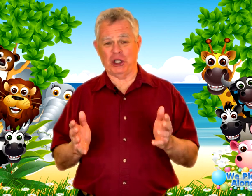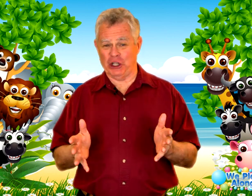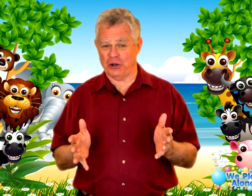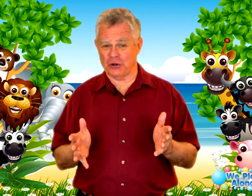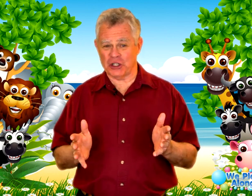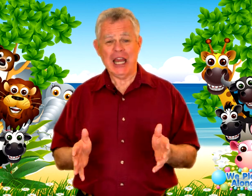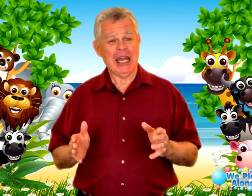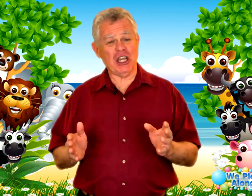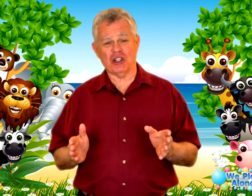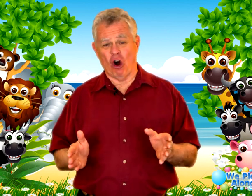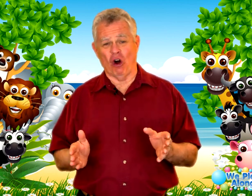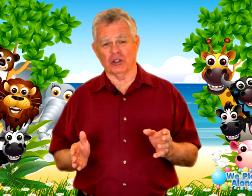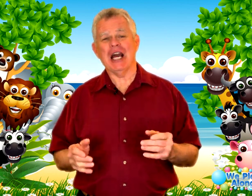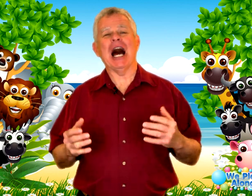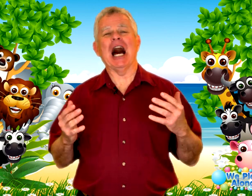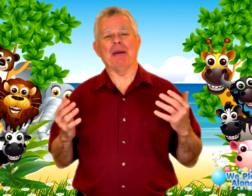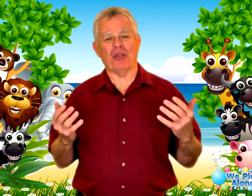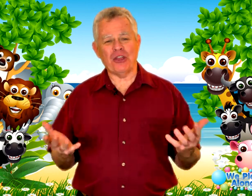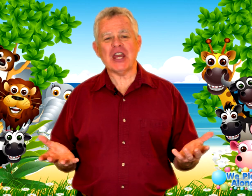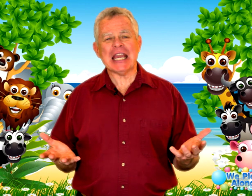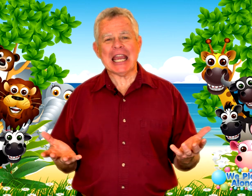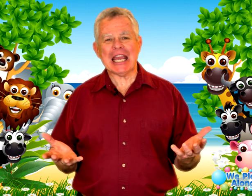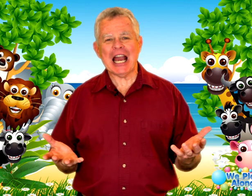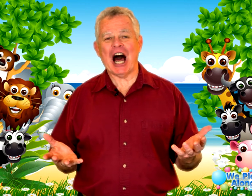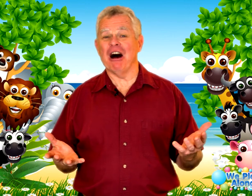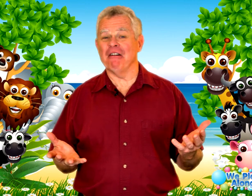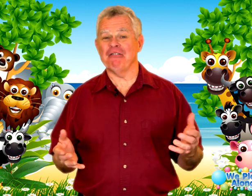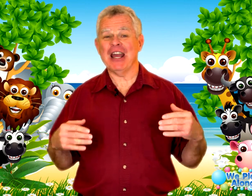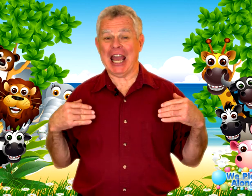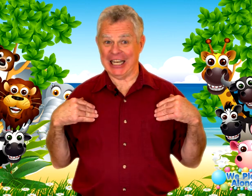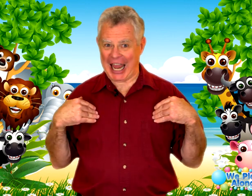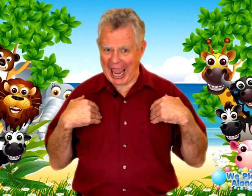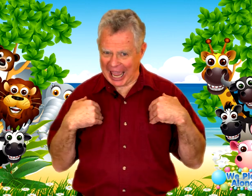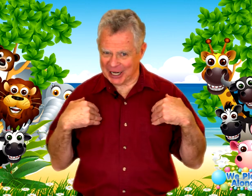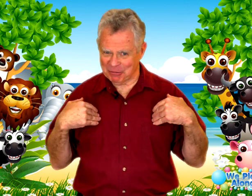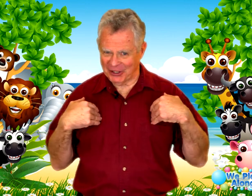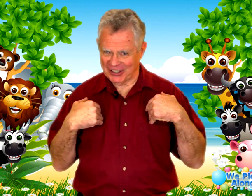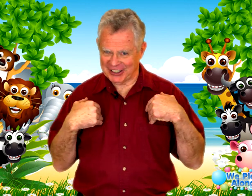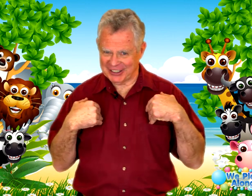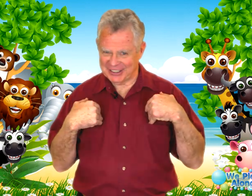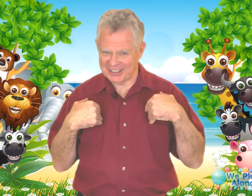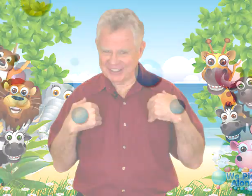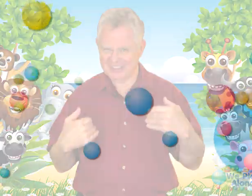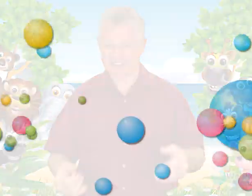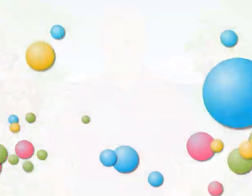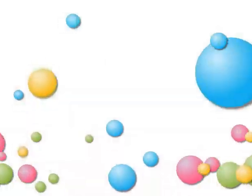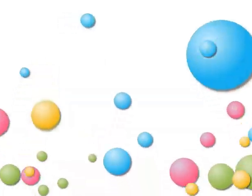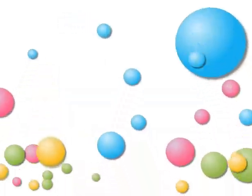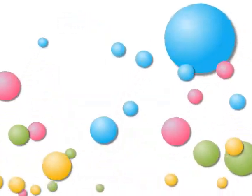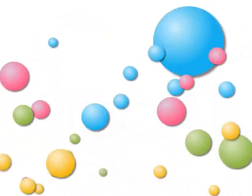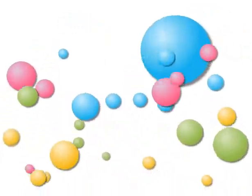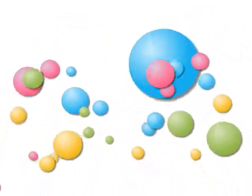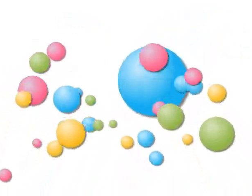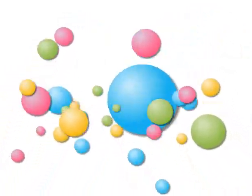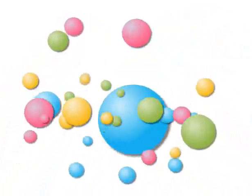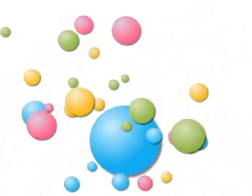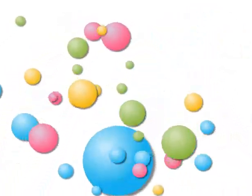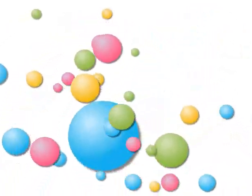years. It's called, I'm Thinking of an Animal. We play along. You wanna play